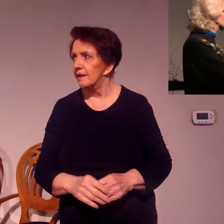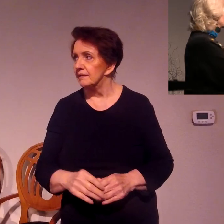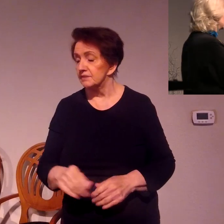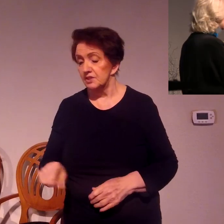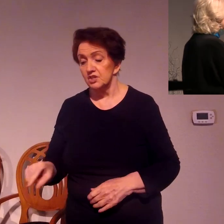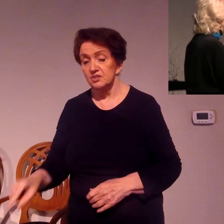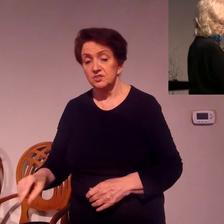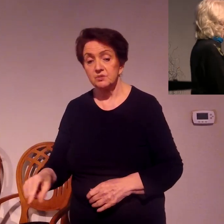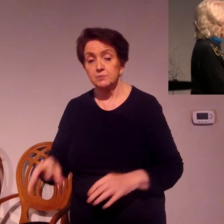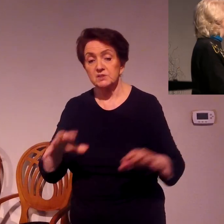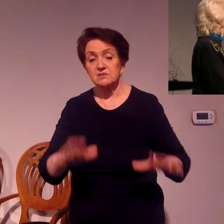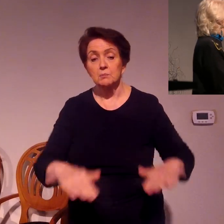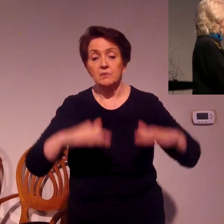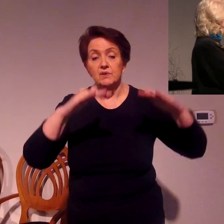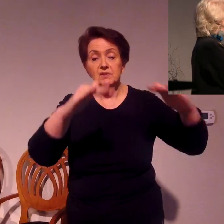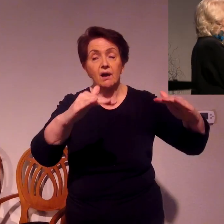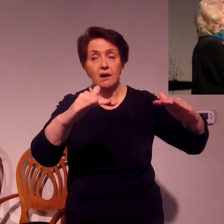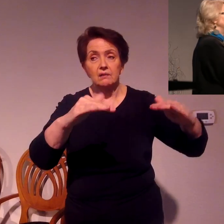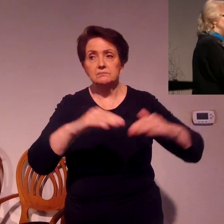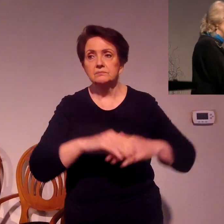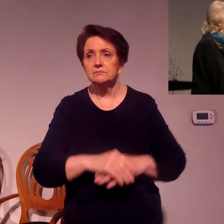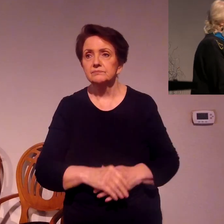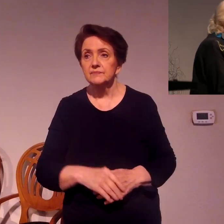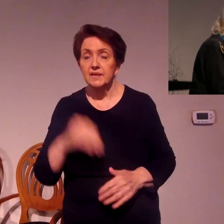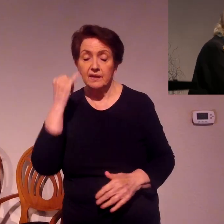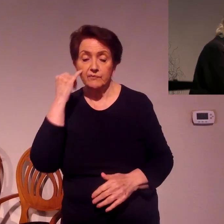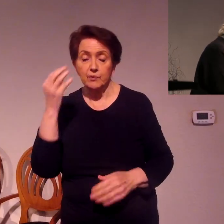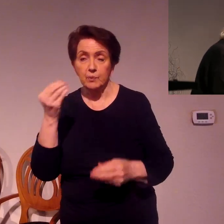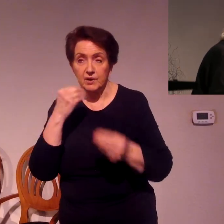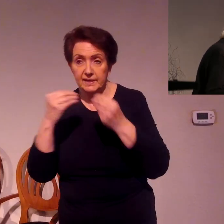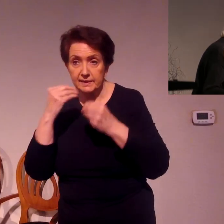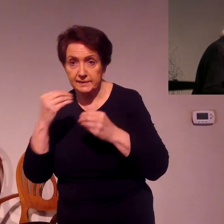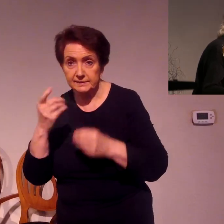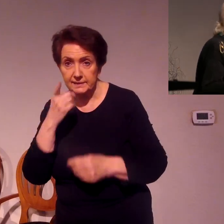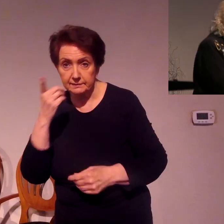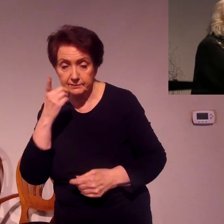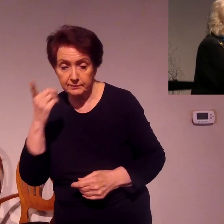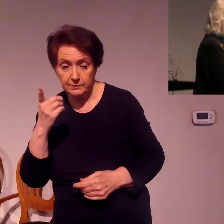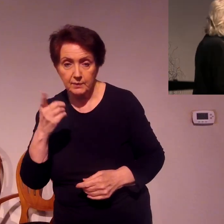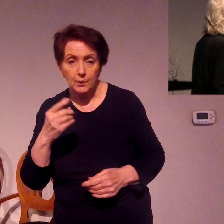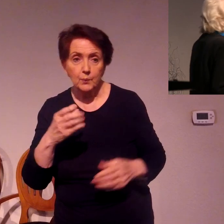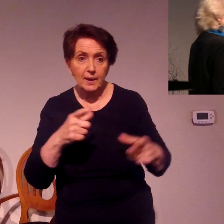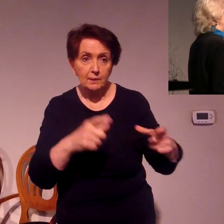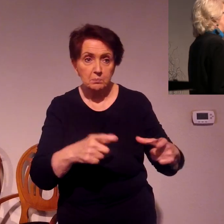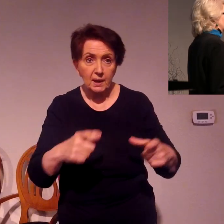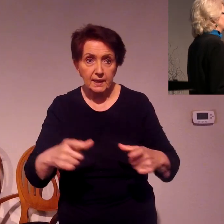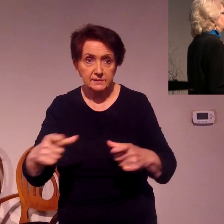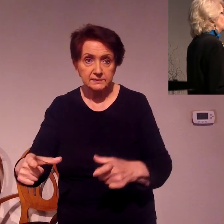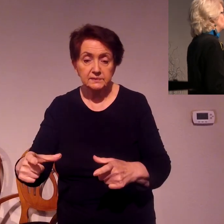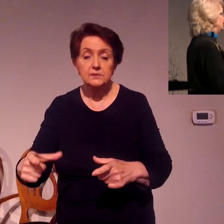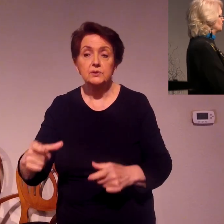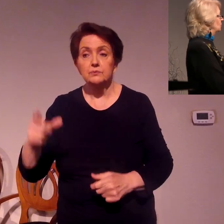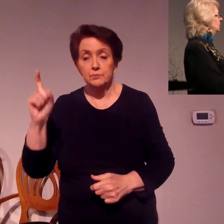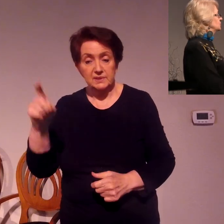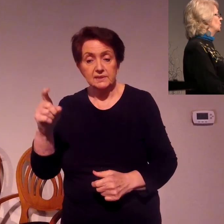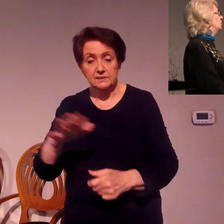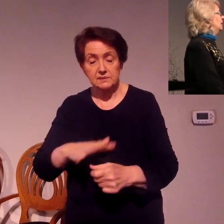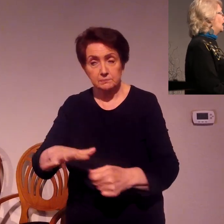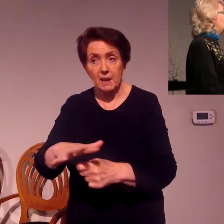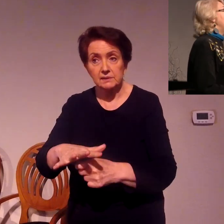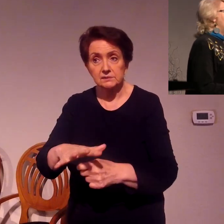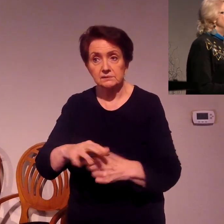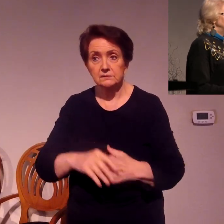she understands they should be, which if we were eating dinner at night and had dinner plates, you would need that space, right?